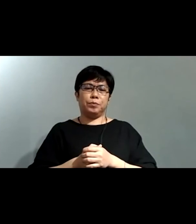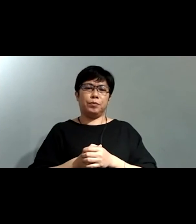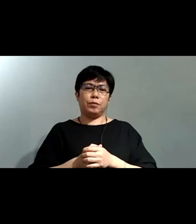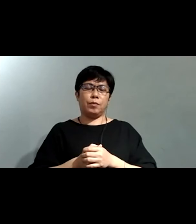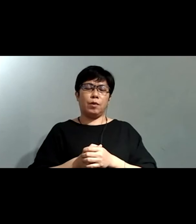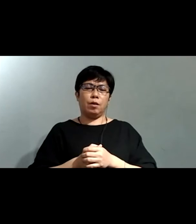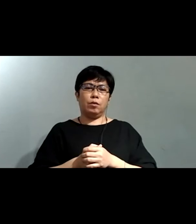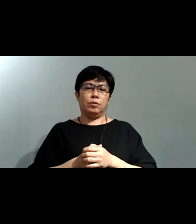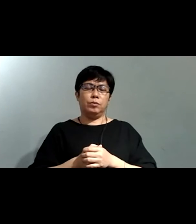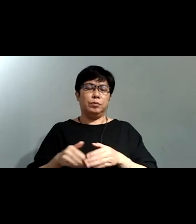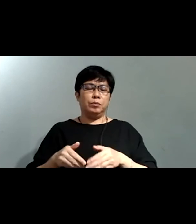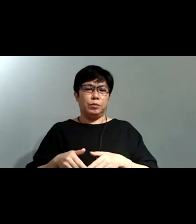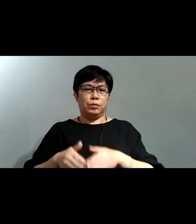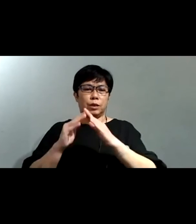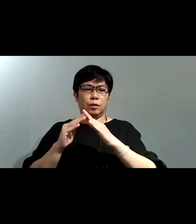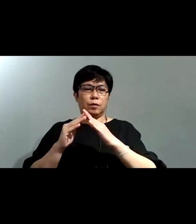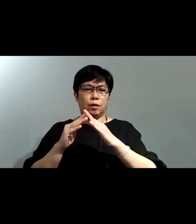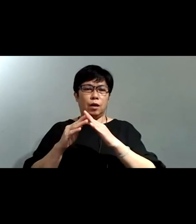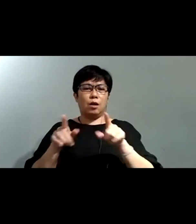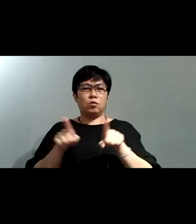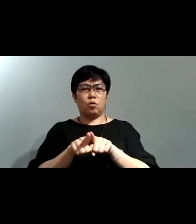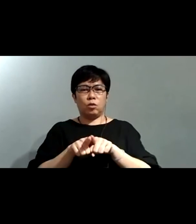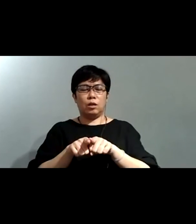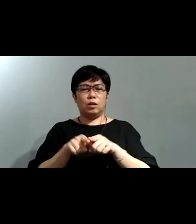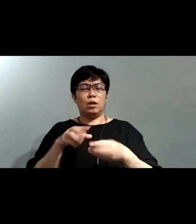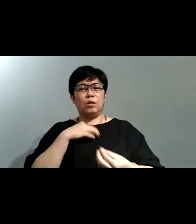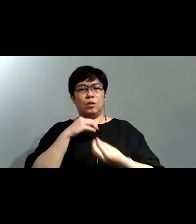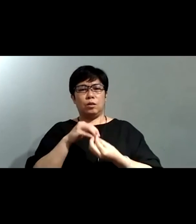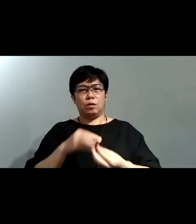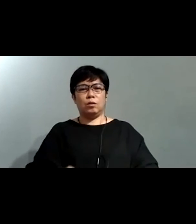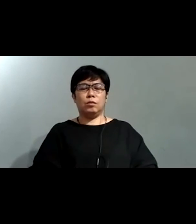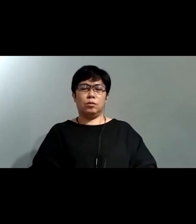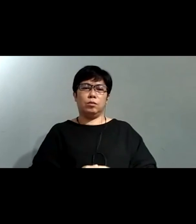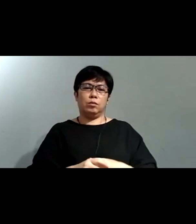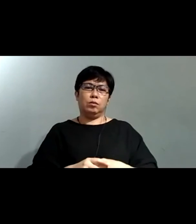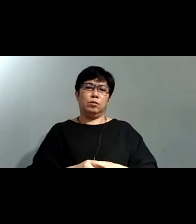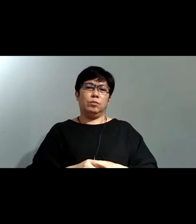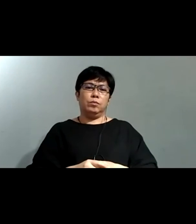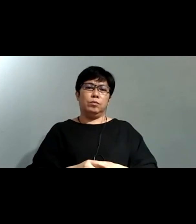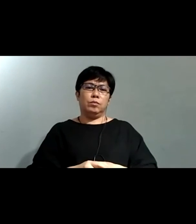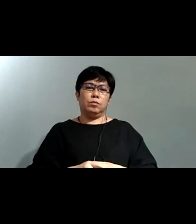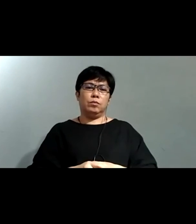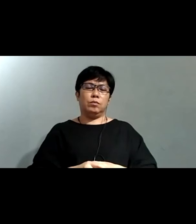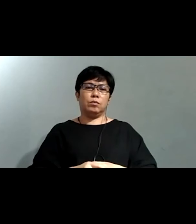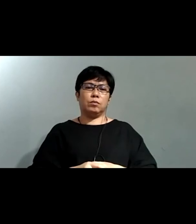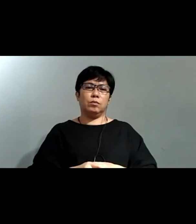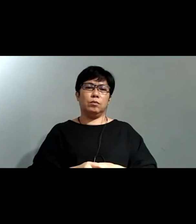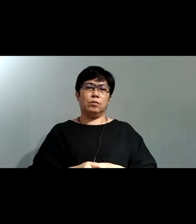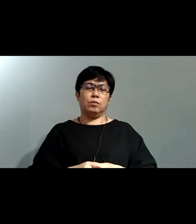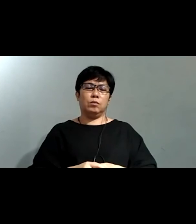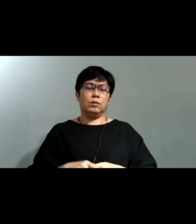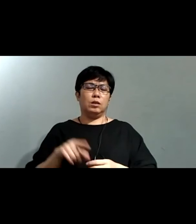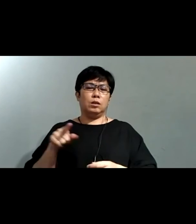by empathy building, okay? You can perspective it in different kinds of terminology.